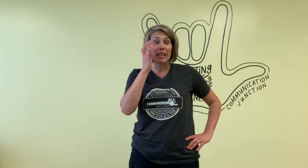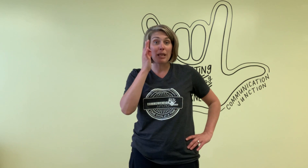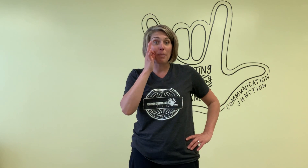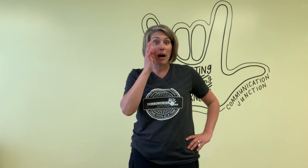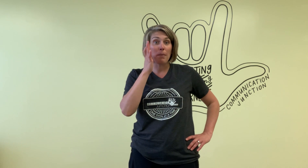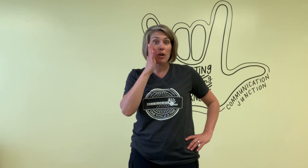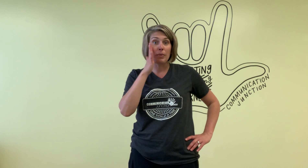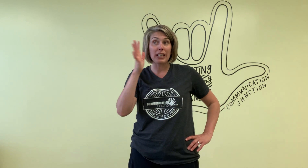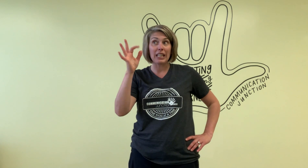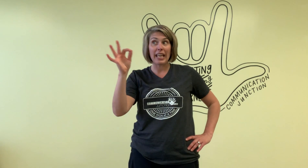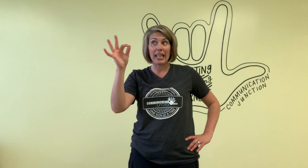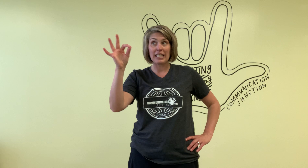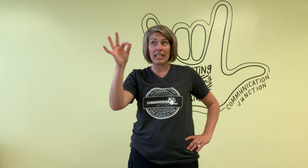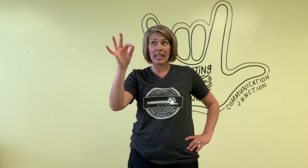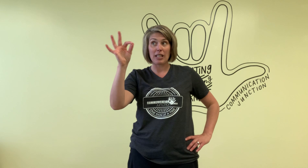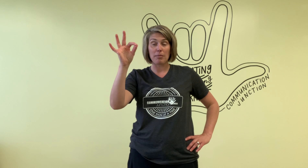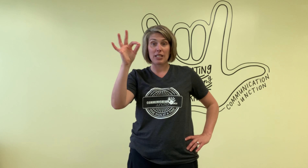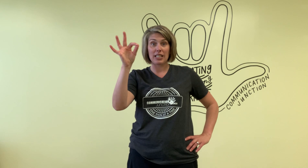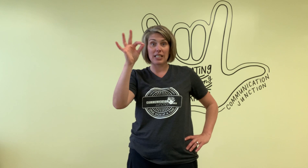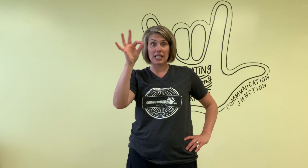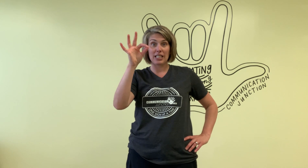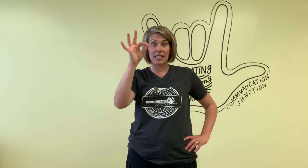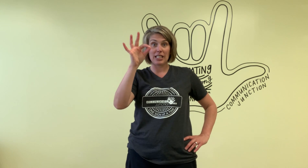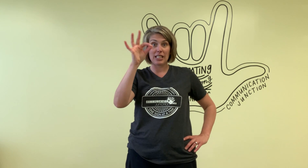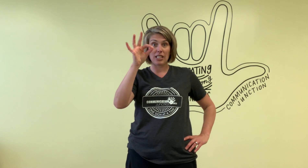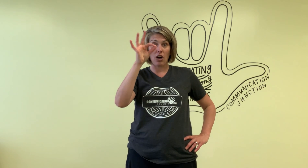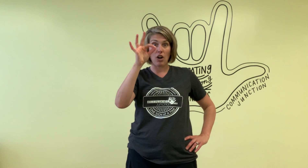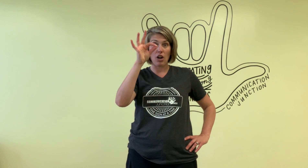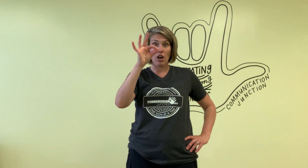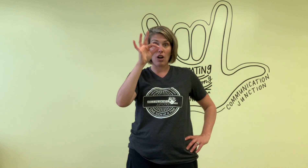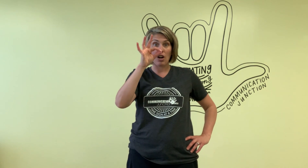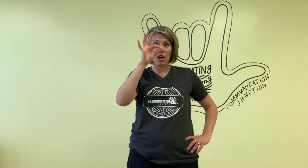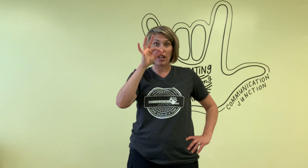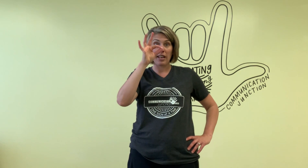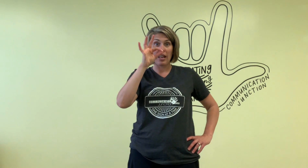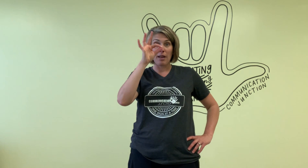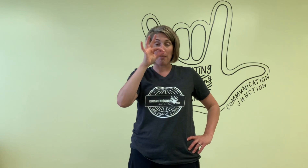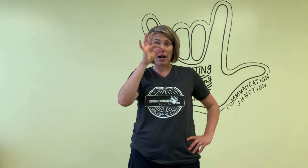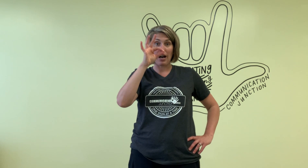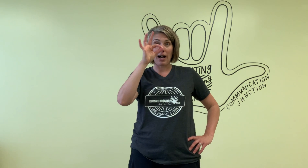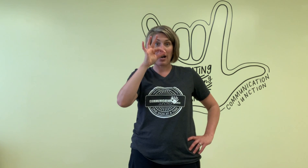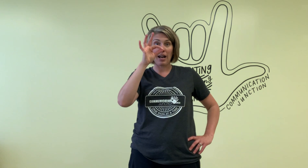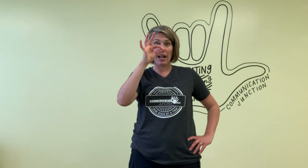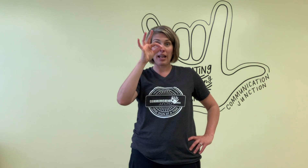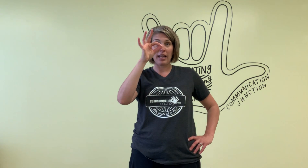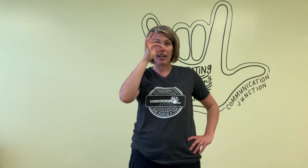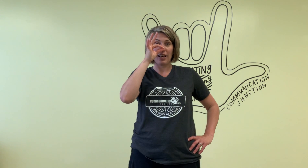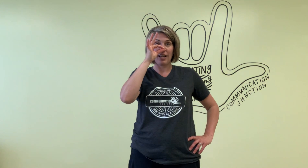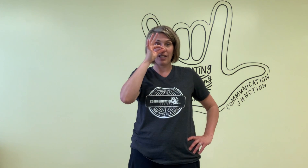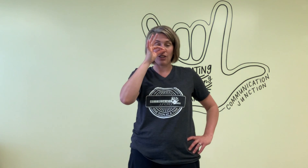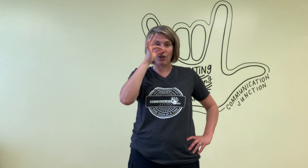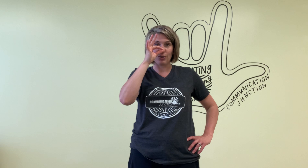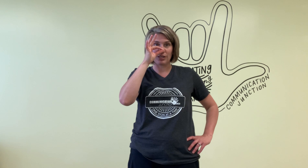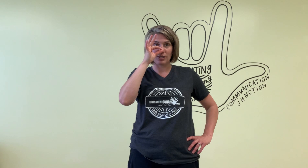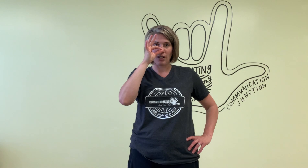Bumblebee, bumblebee, landing bzz, on my nose.